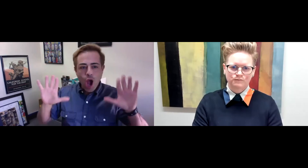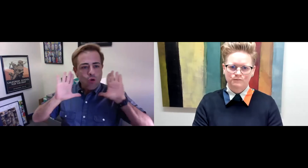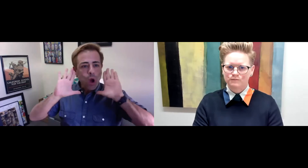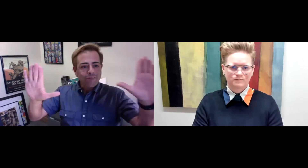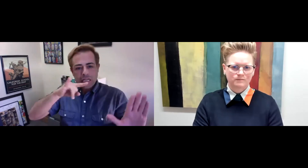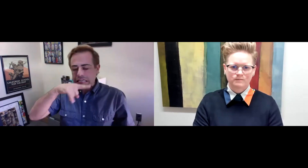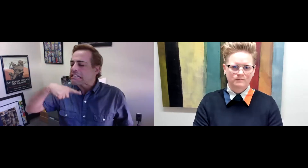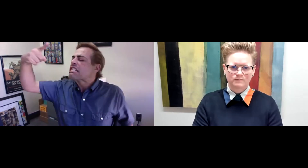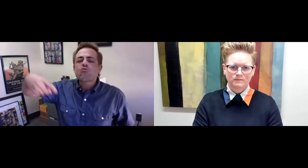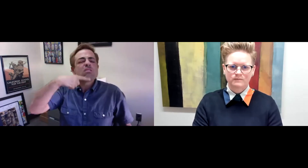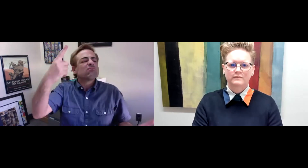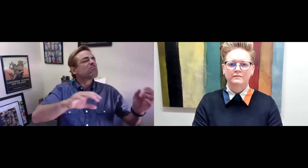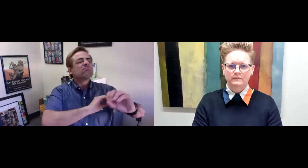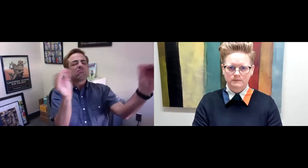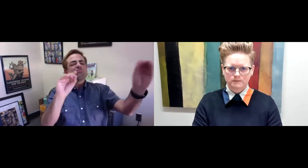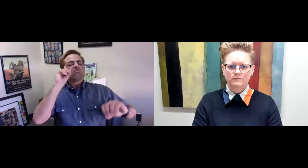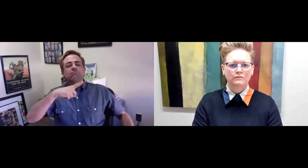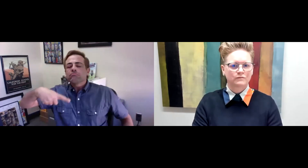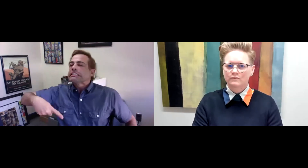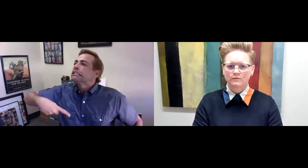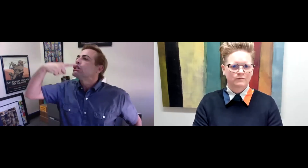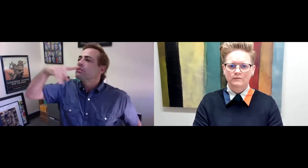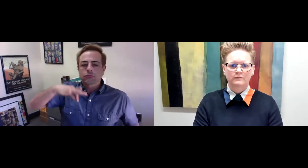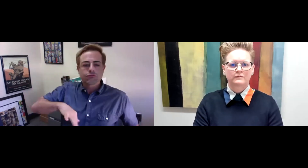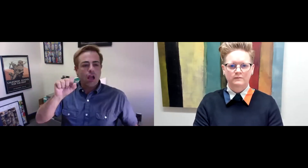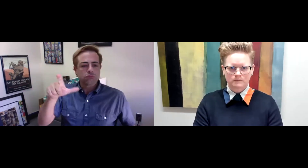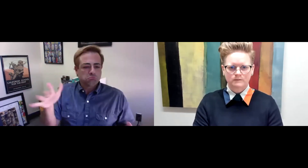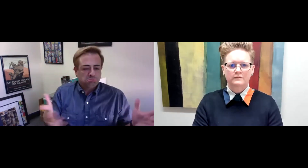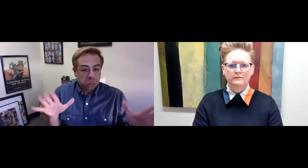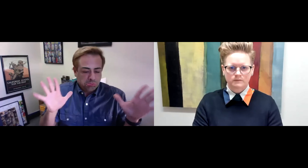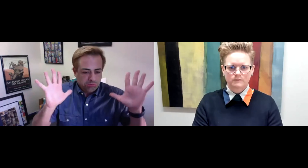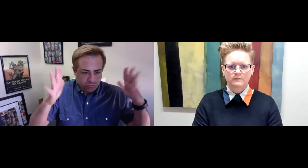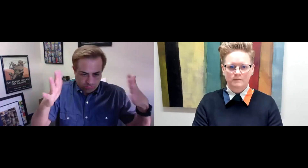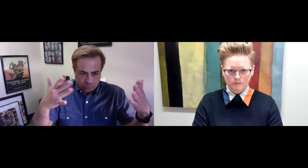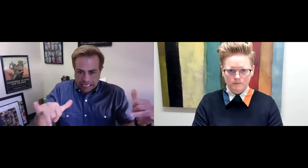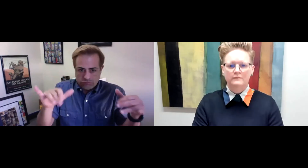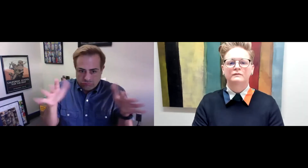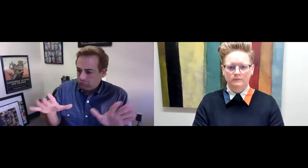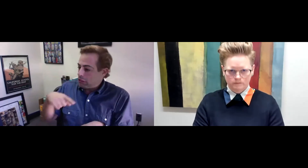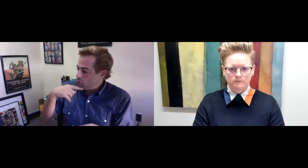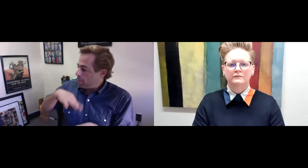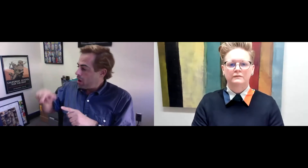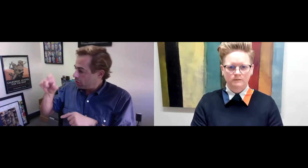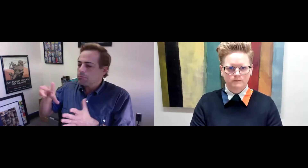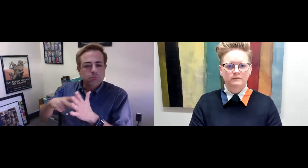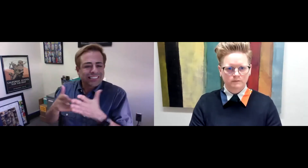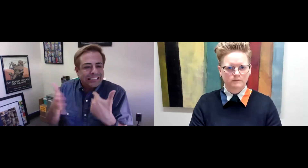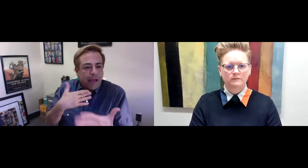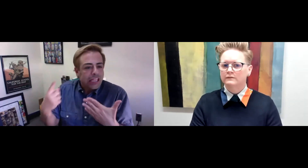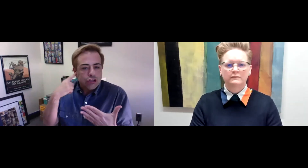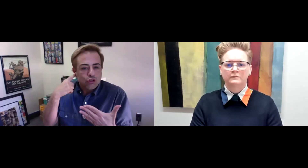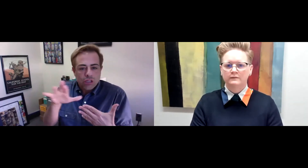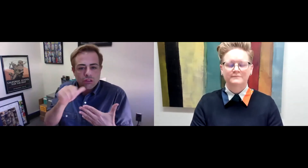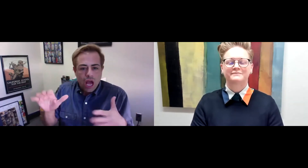kids benefit from ASL. If they don't have any deaf relatives or anyone around them, they still benefit